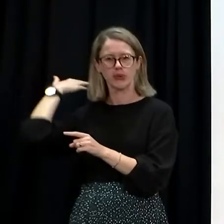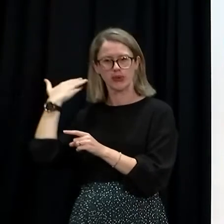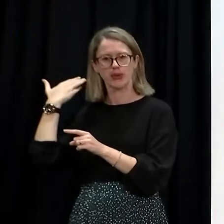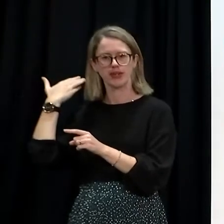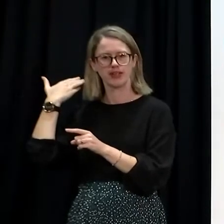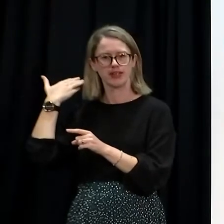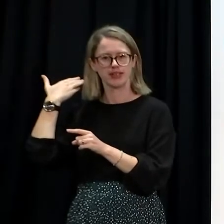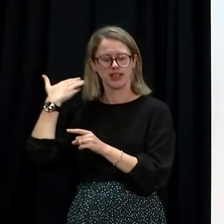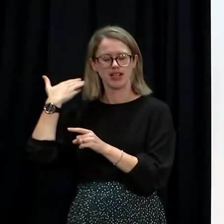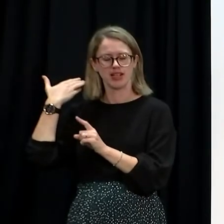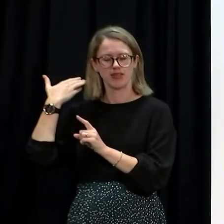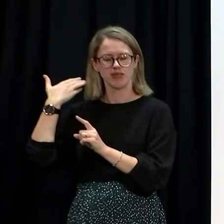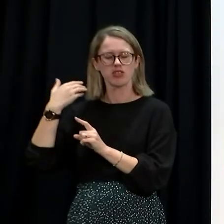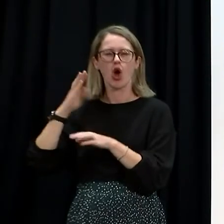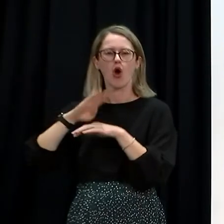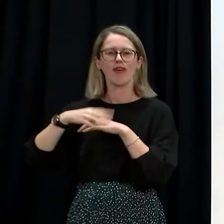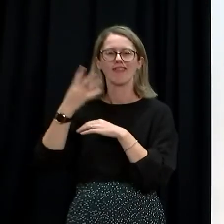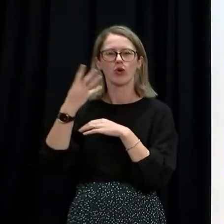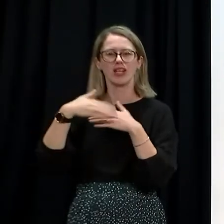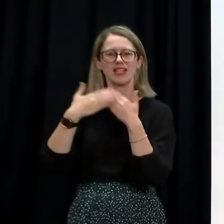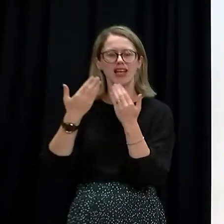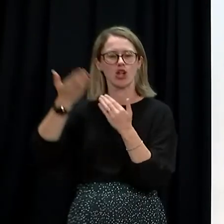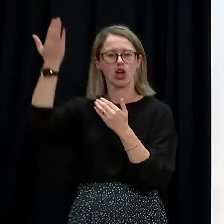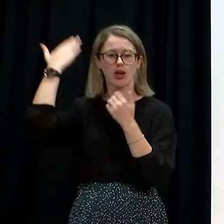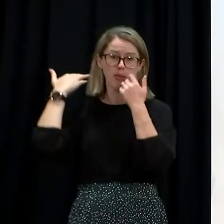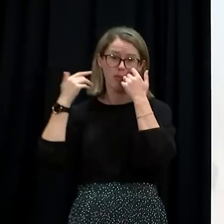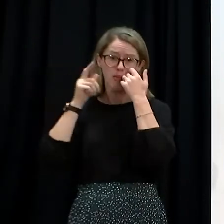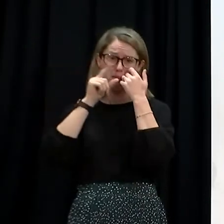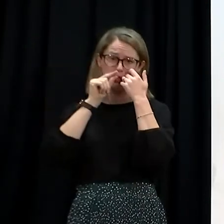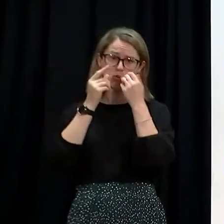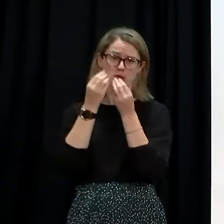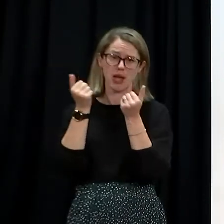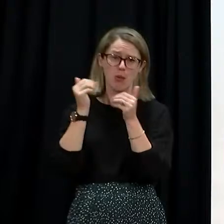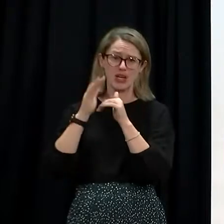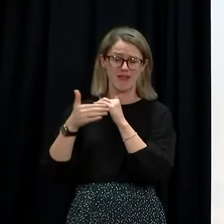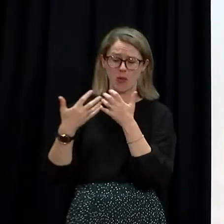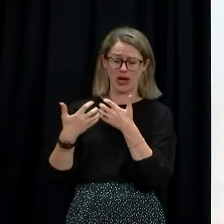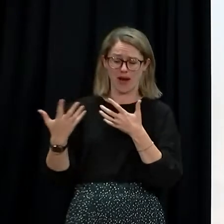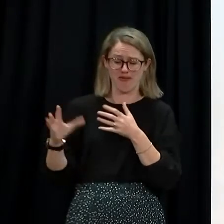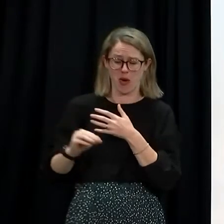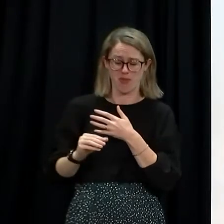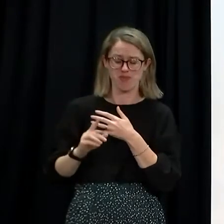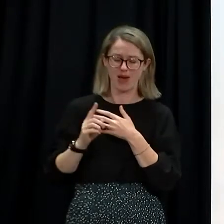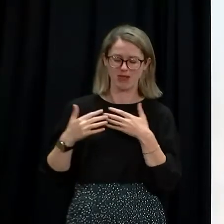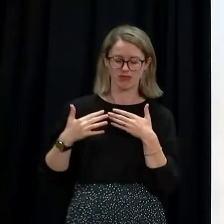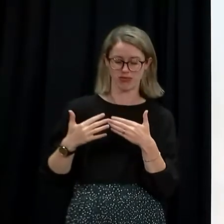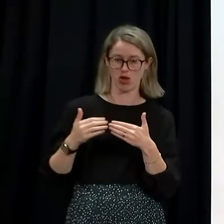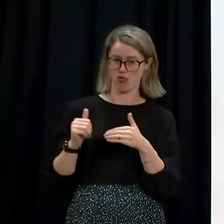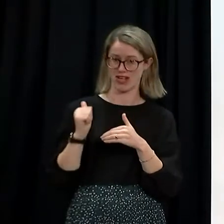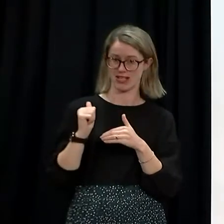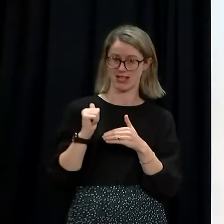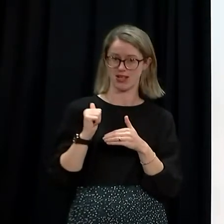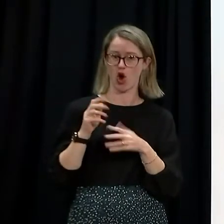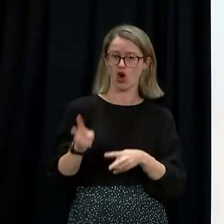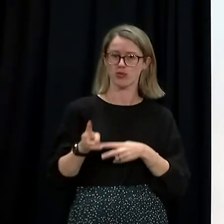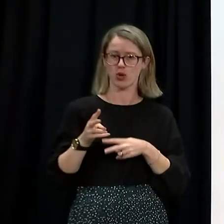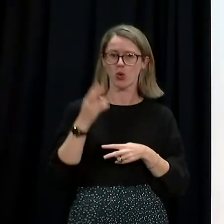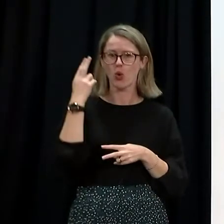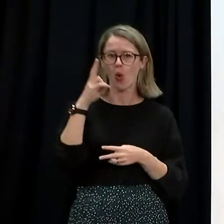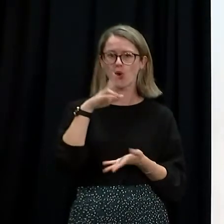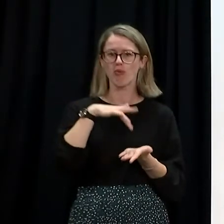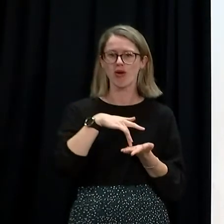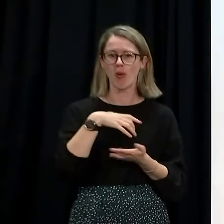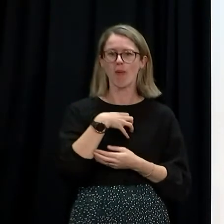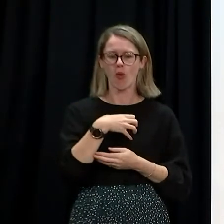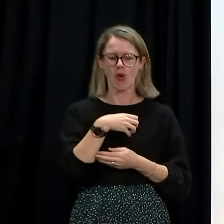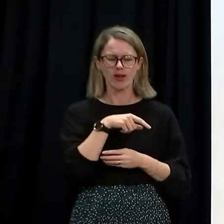onward transmission, so they're more than 14 days, and some of them we may well never link. Yes, those Middlemore cases are ones